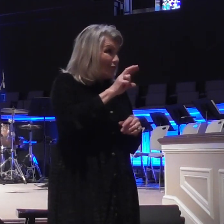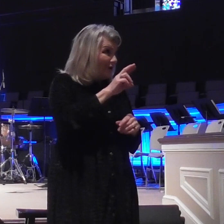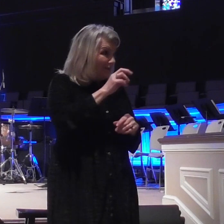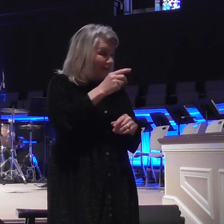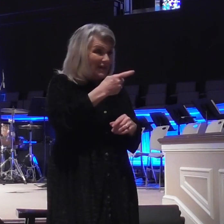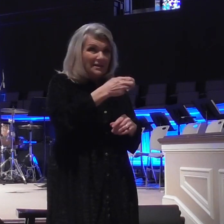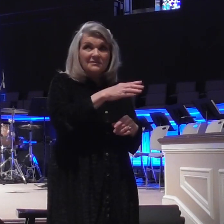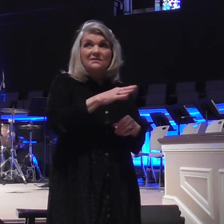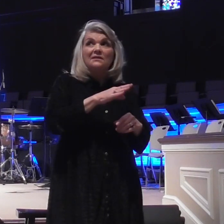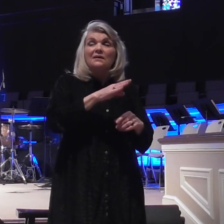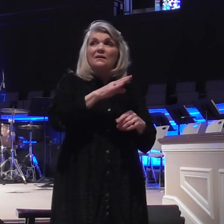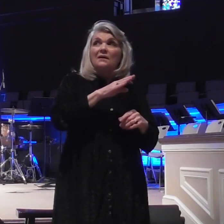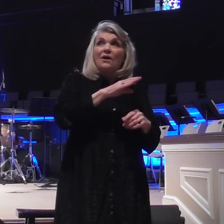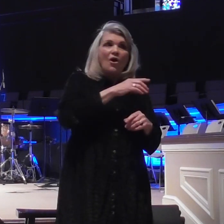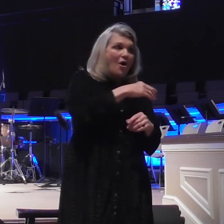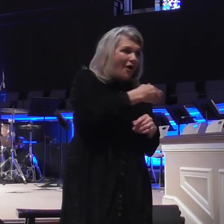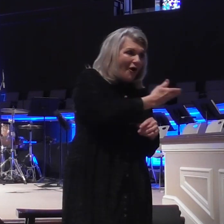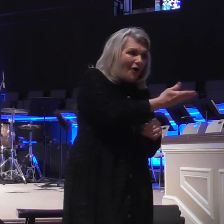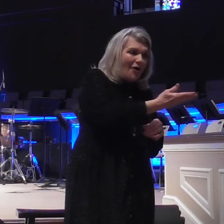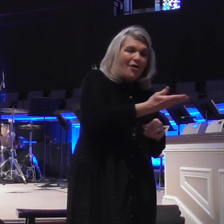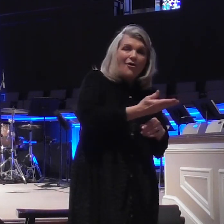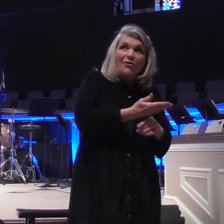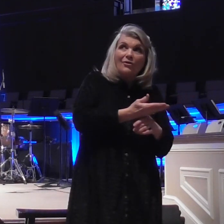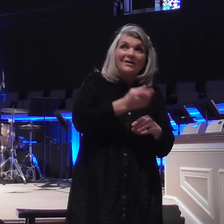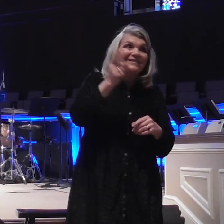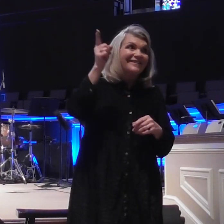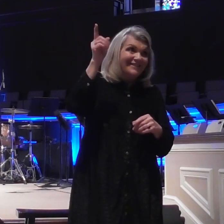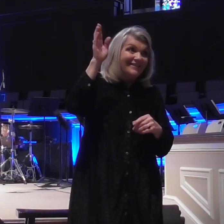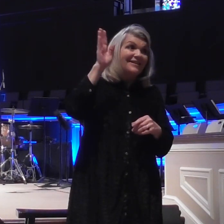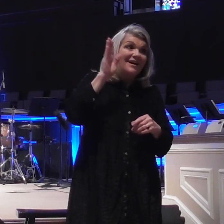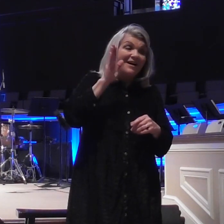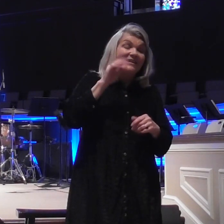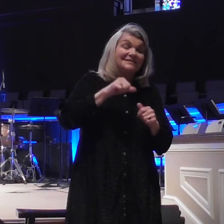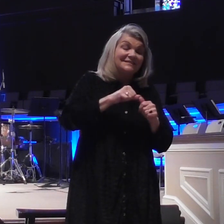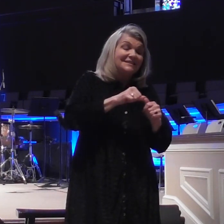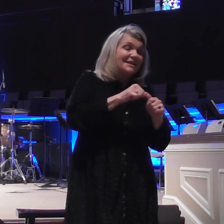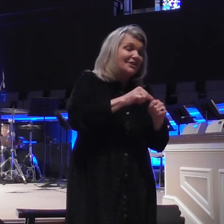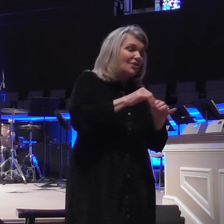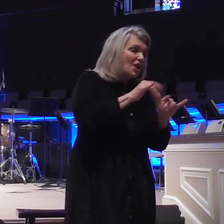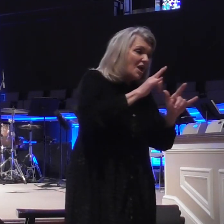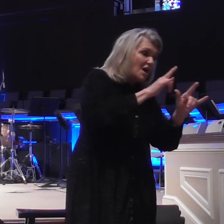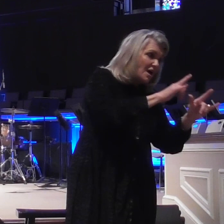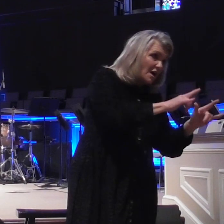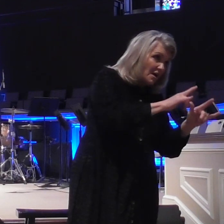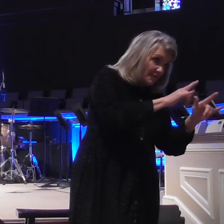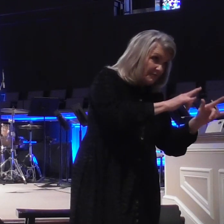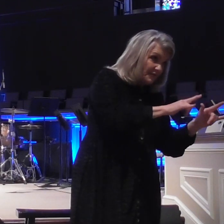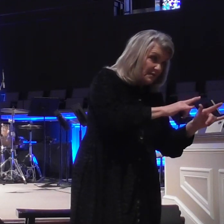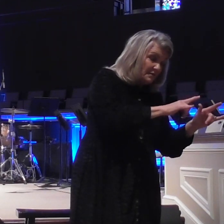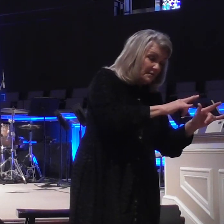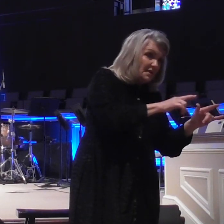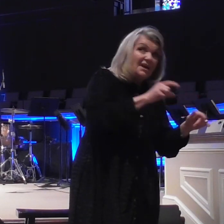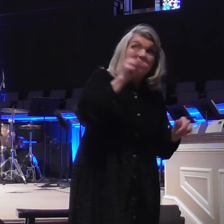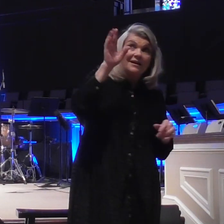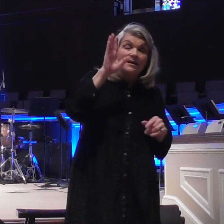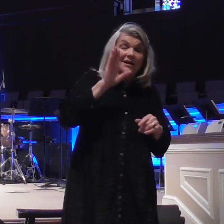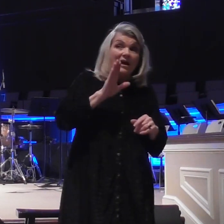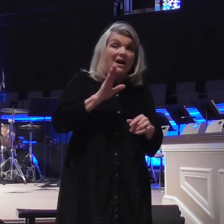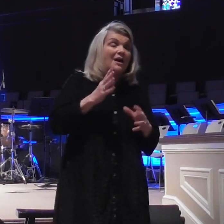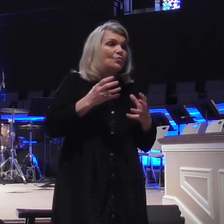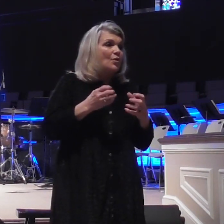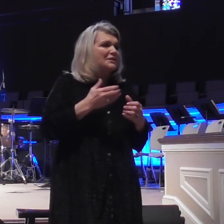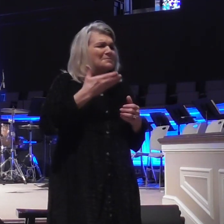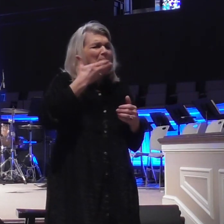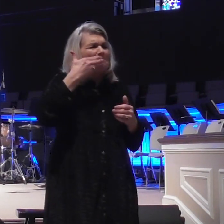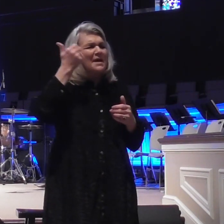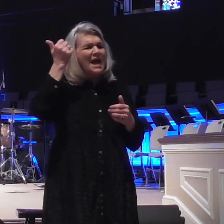salvific affection. And all God wants and all Paul wants is the best for them. And that